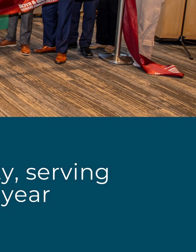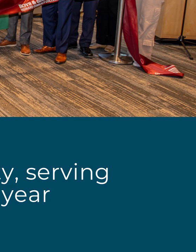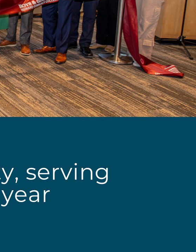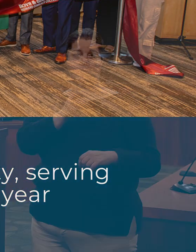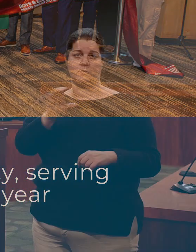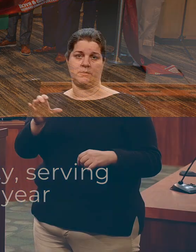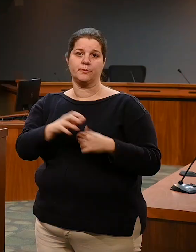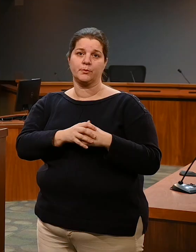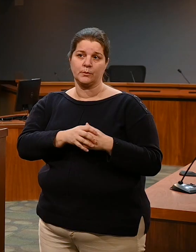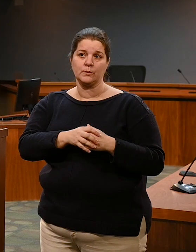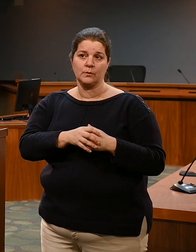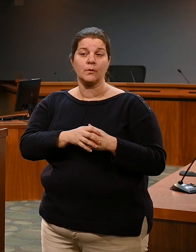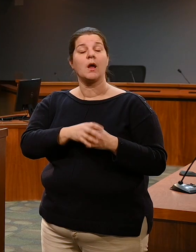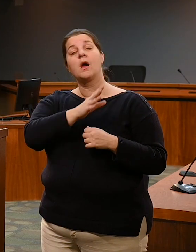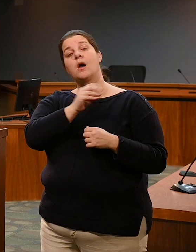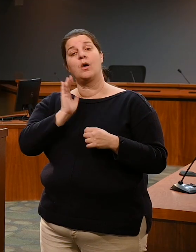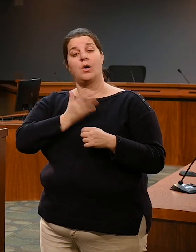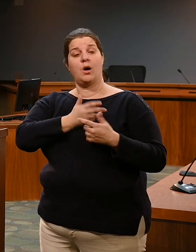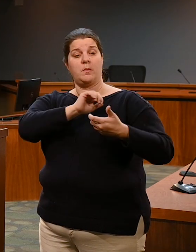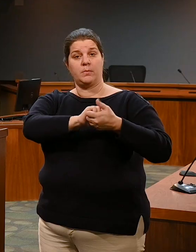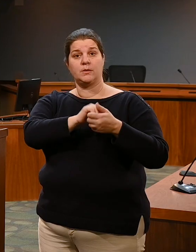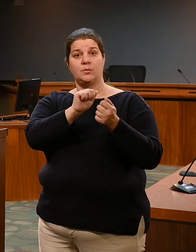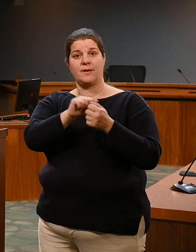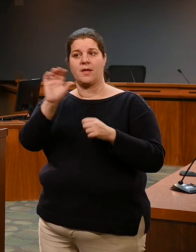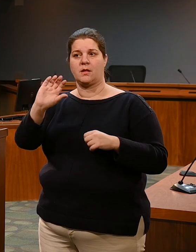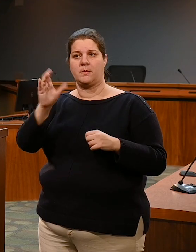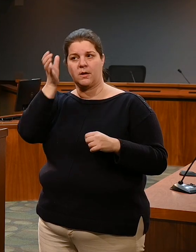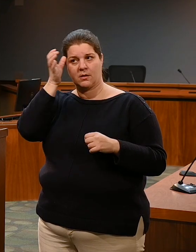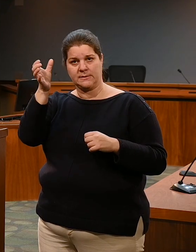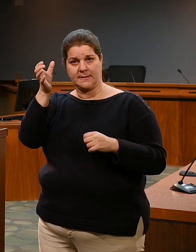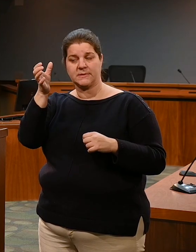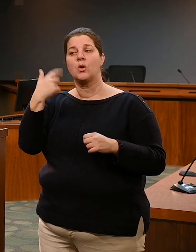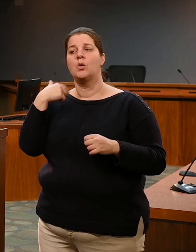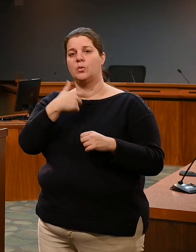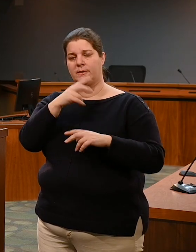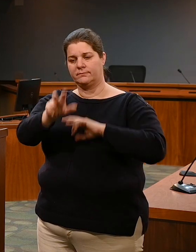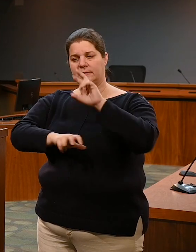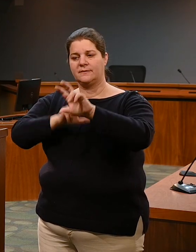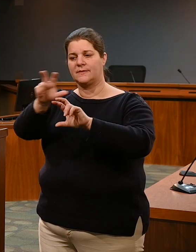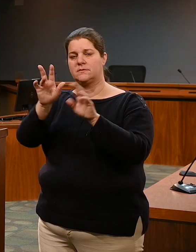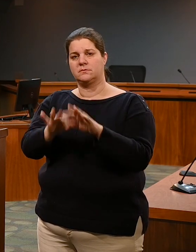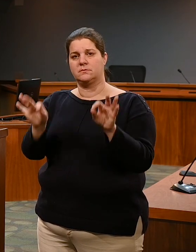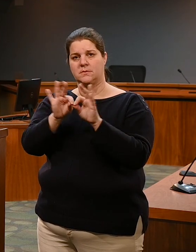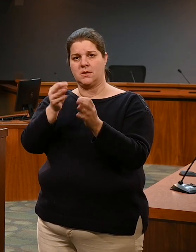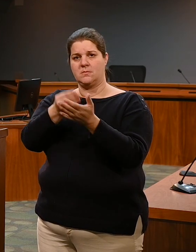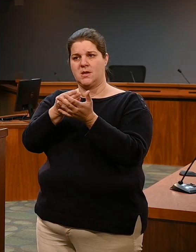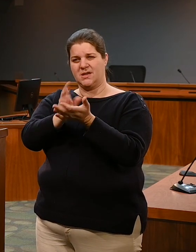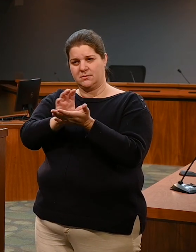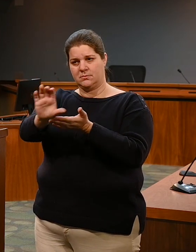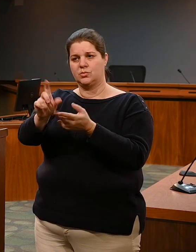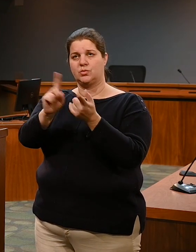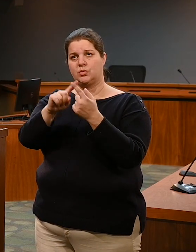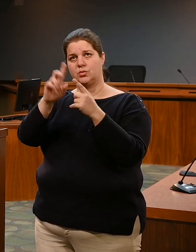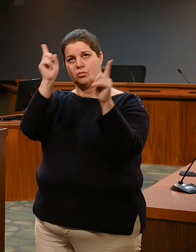College. And with our partners at Columbia Concepts, we have invested critical dollars to